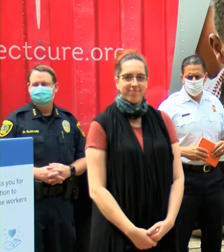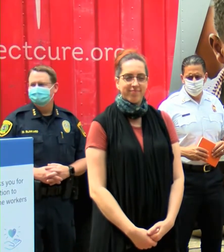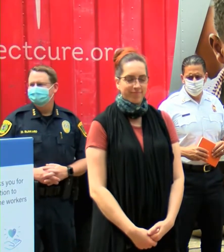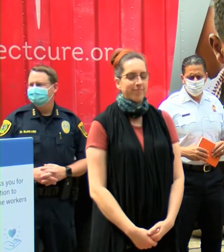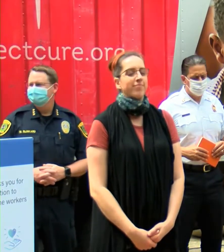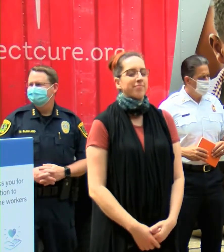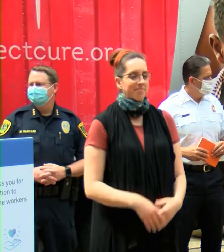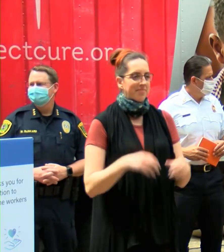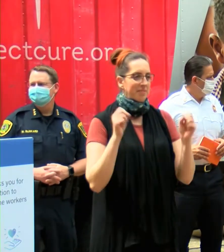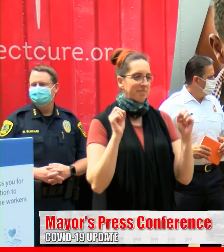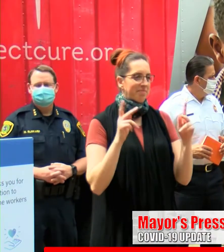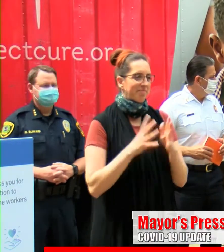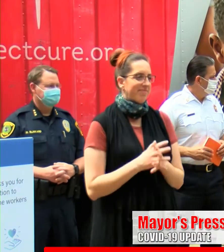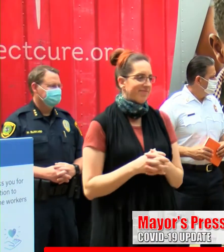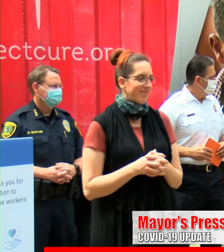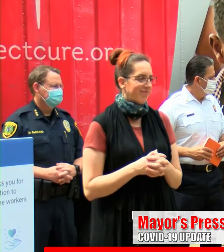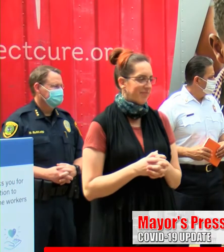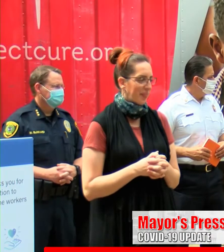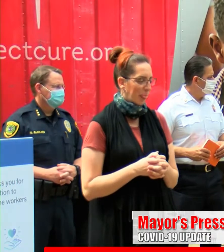Okay.